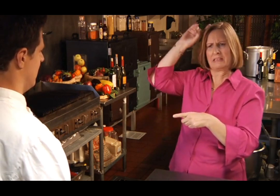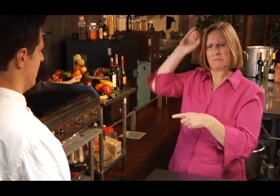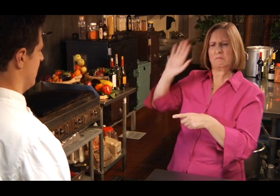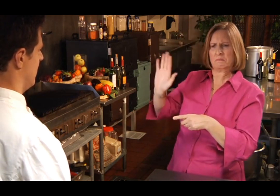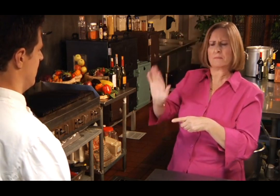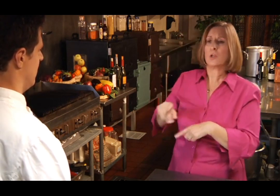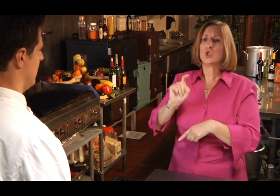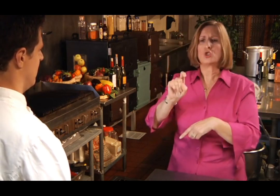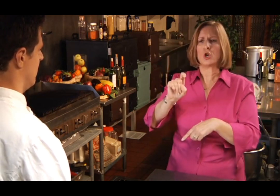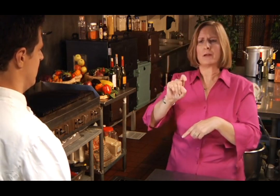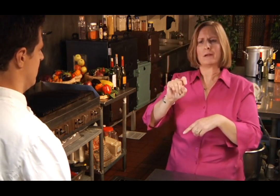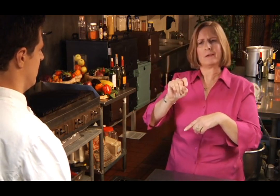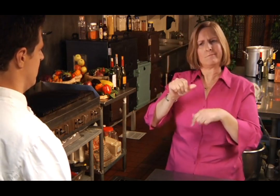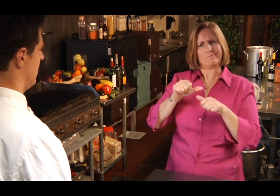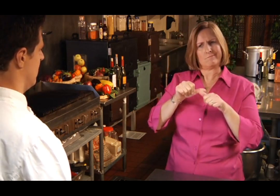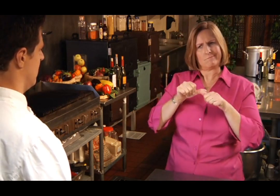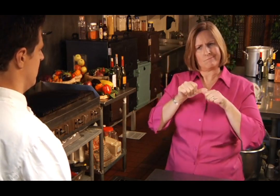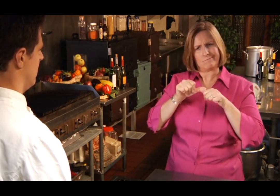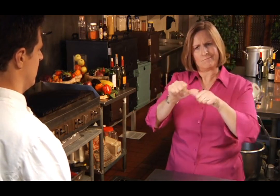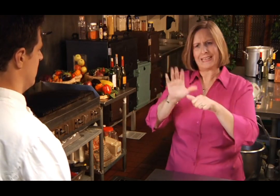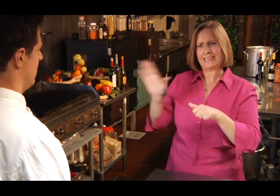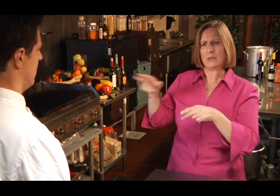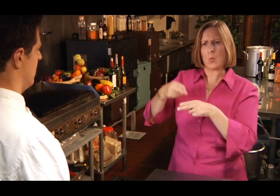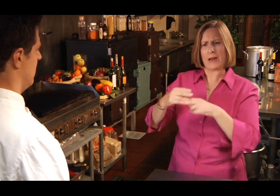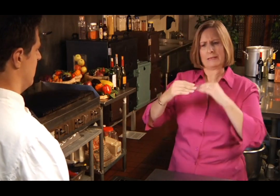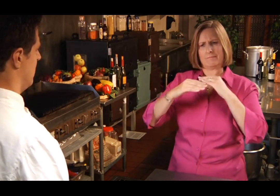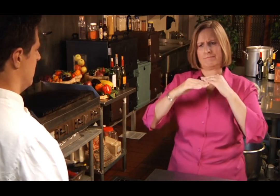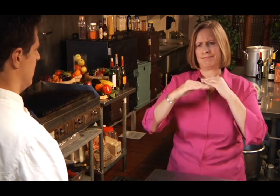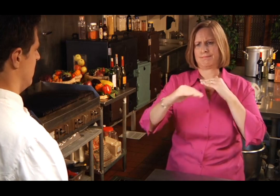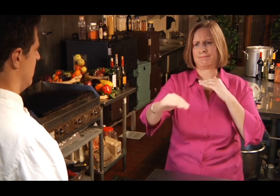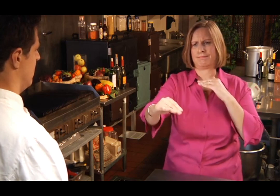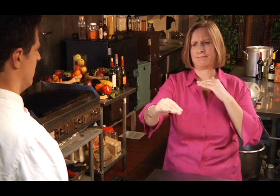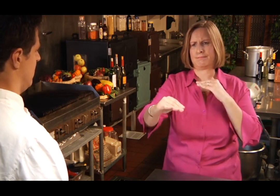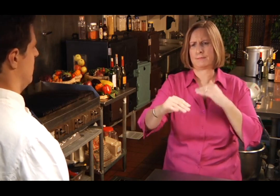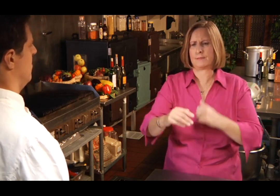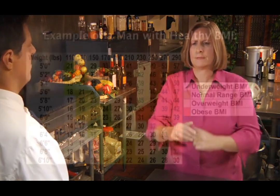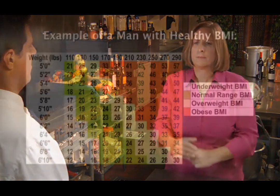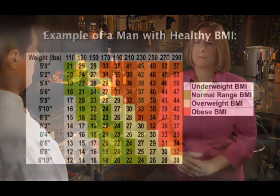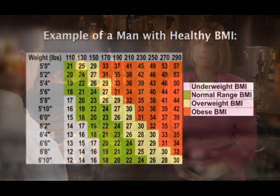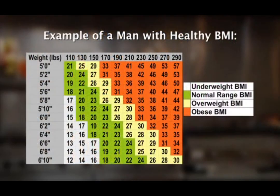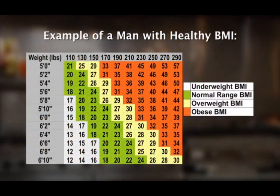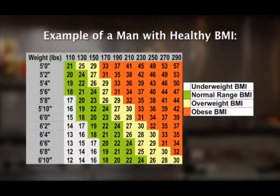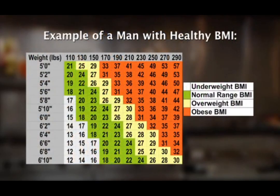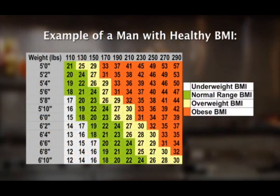height. That person should maintain his healthy weight.